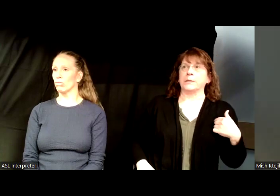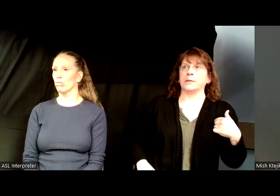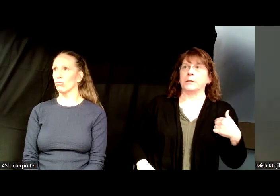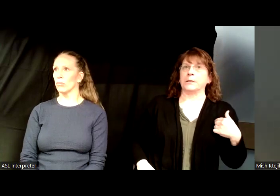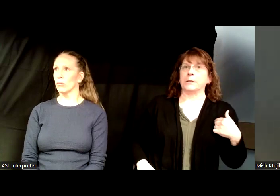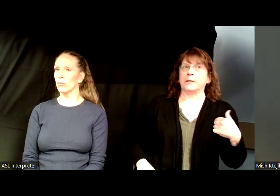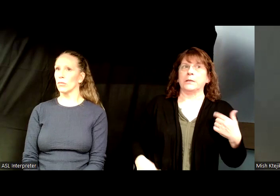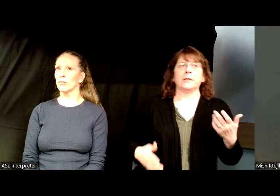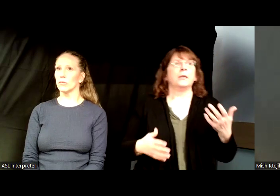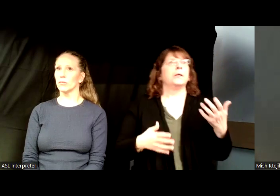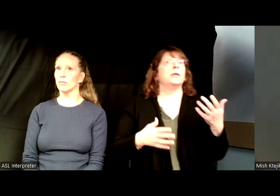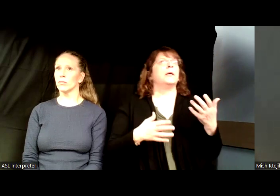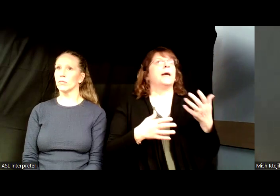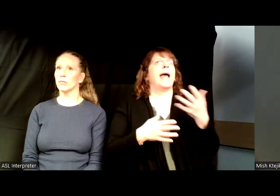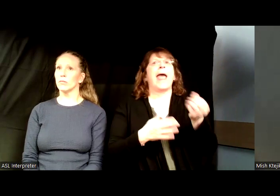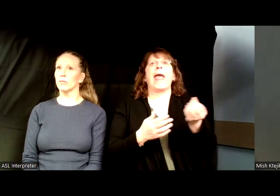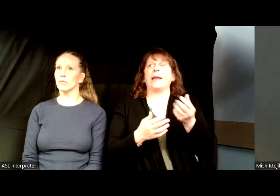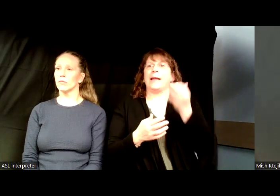what happens to me?